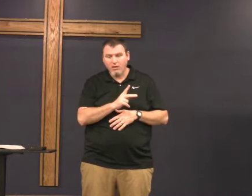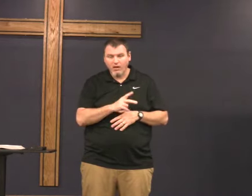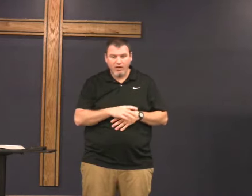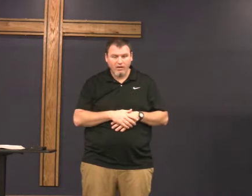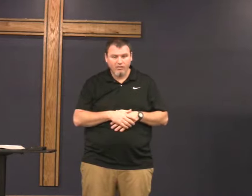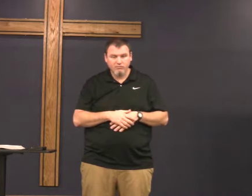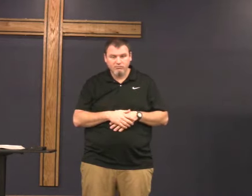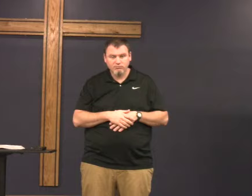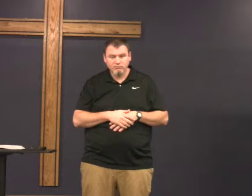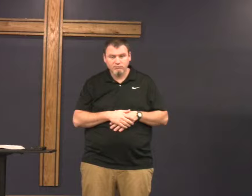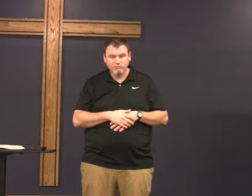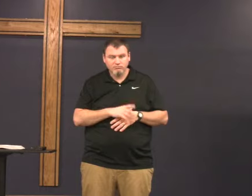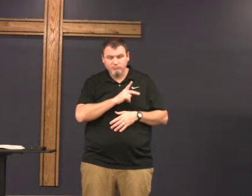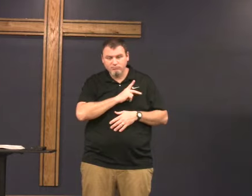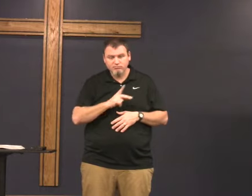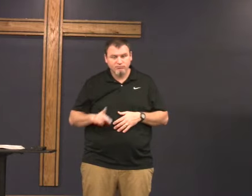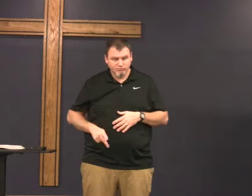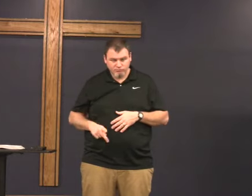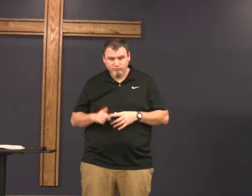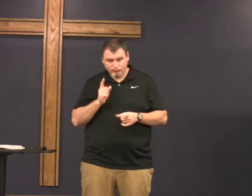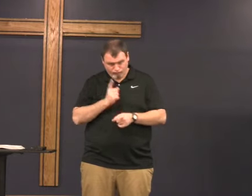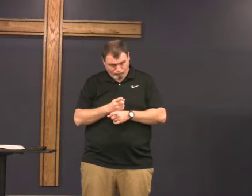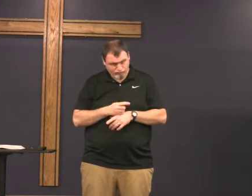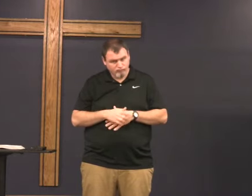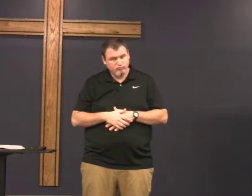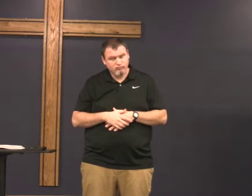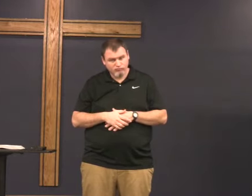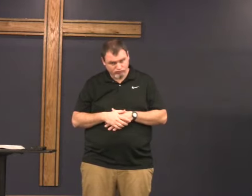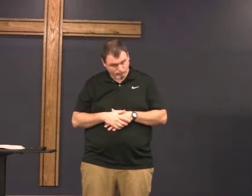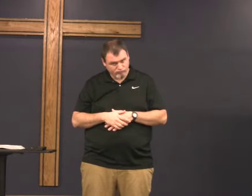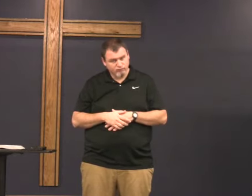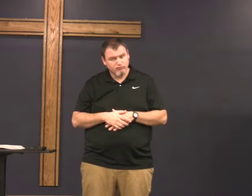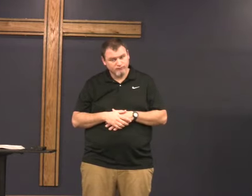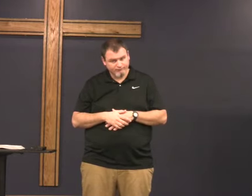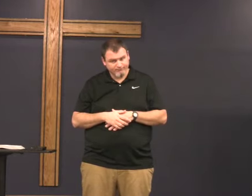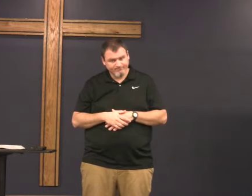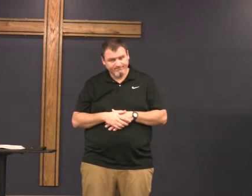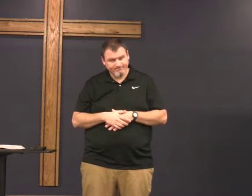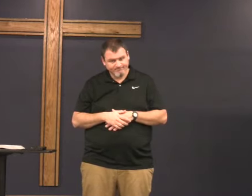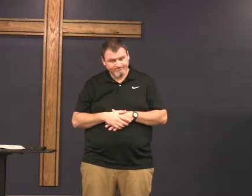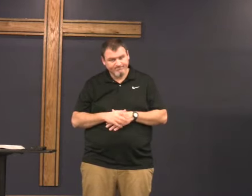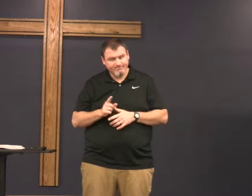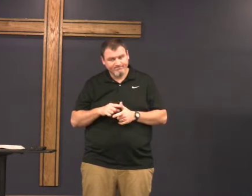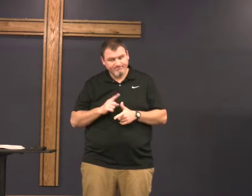and went back to being a king. Yes, yeah. That's right.